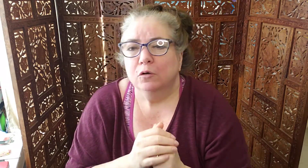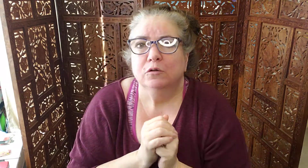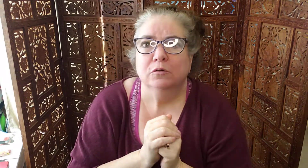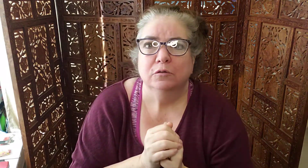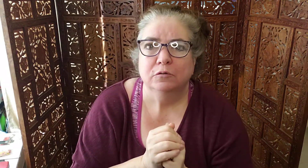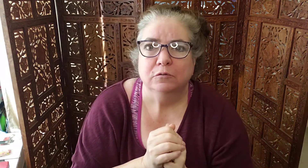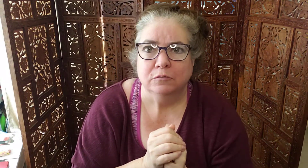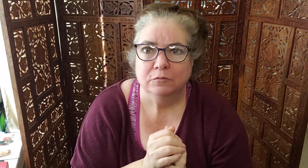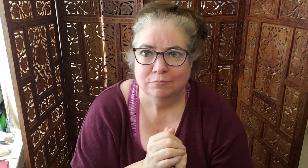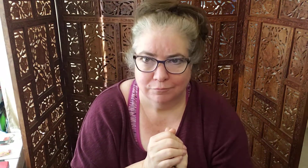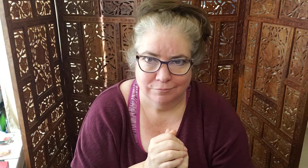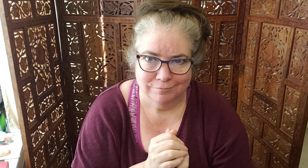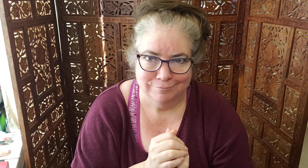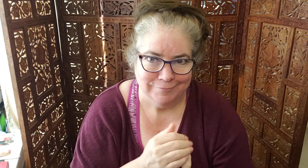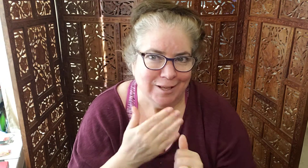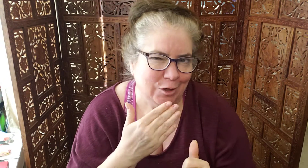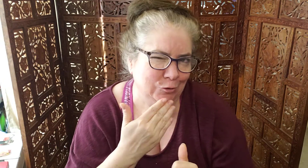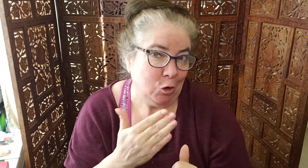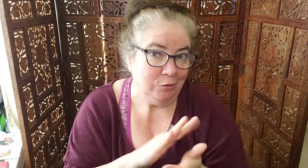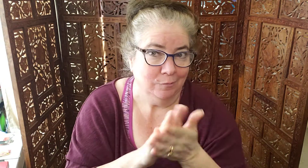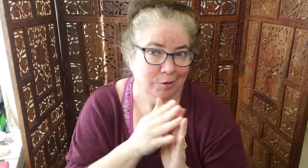It's good to be the king of Broadway.